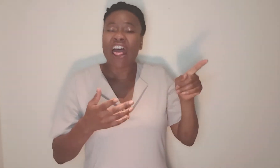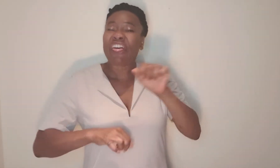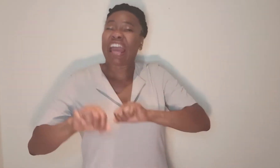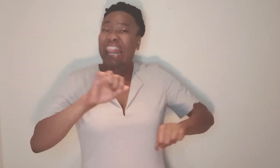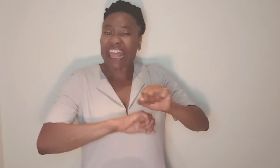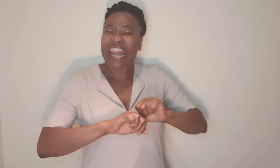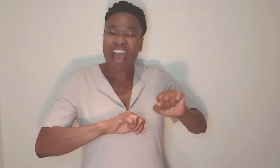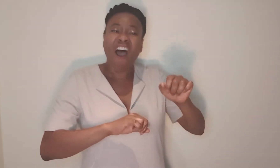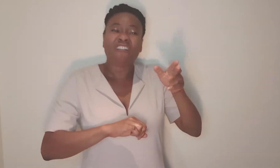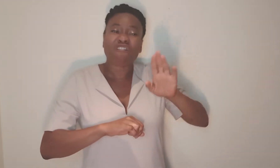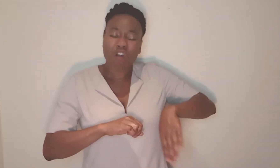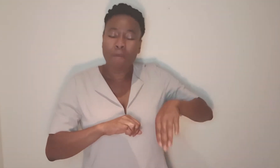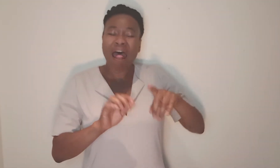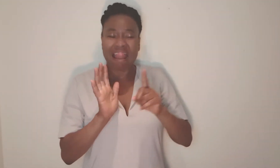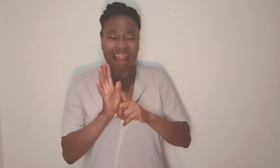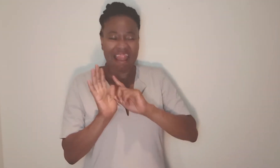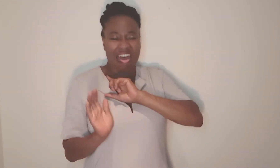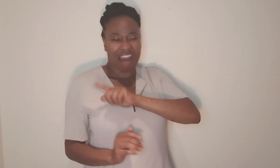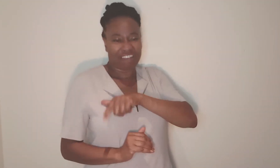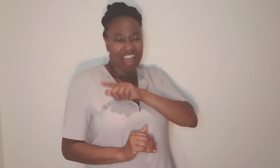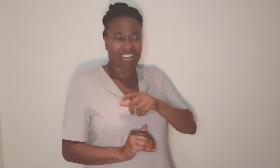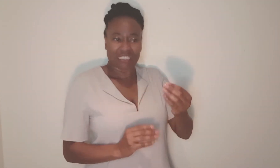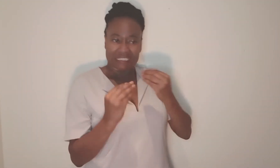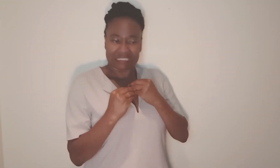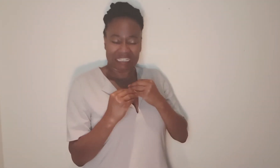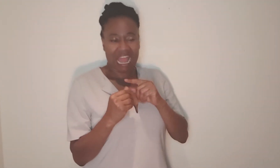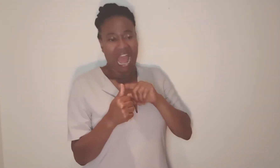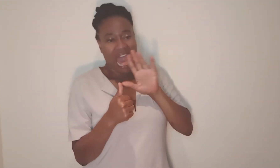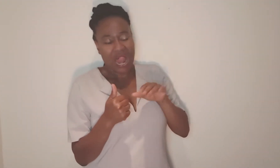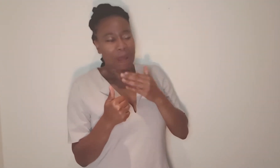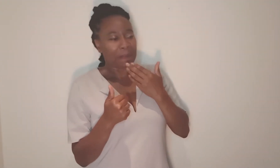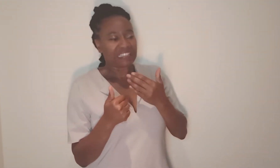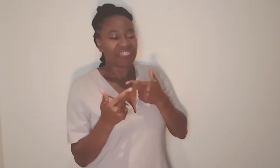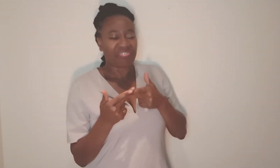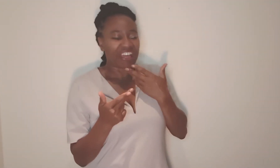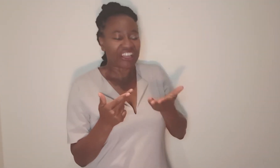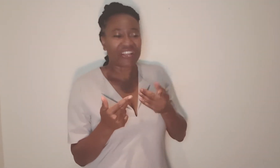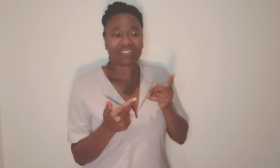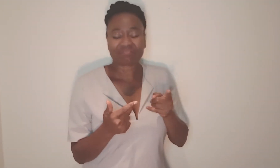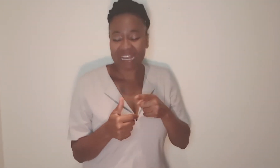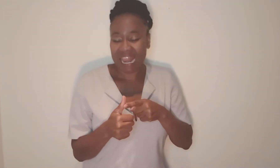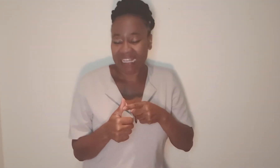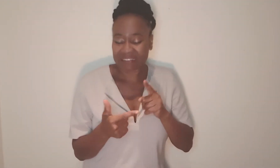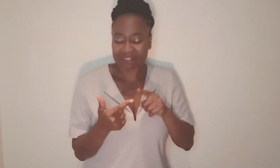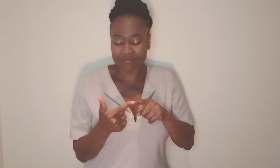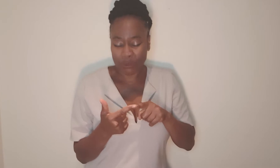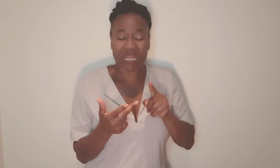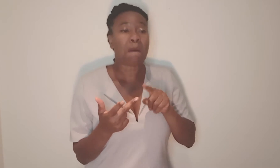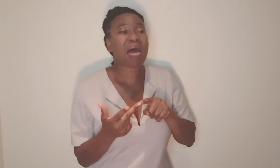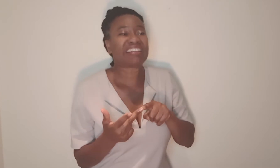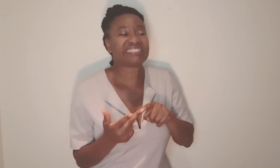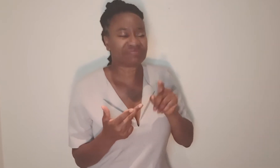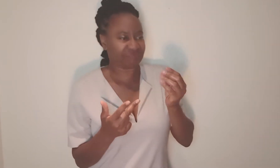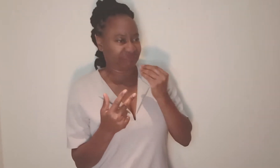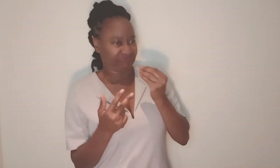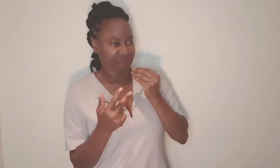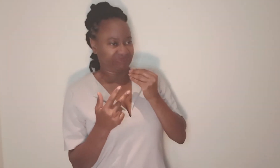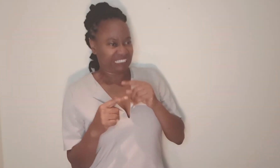and she taught me how to say hello, please, and thank you. Sveks, Ludzu, Paldies, which is totally different